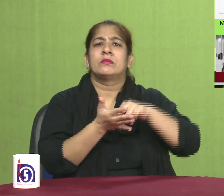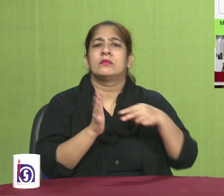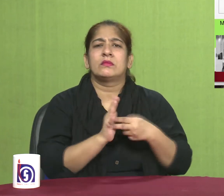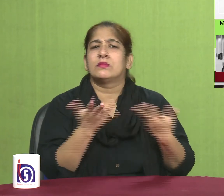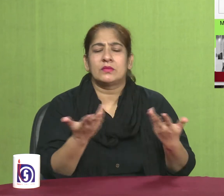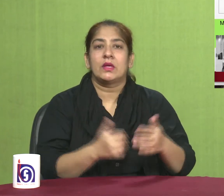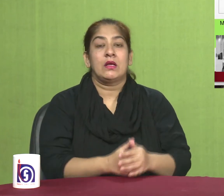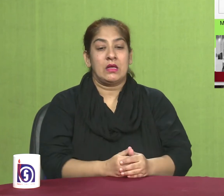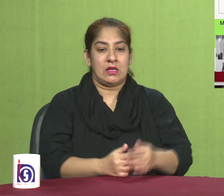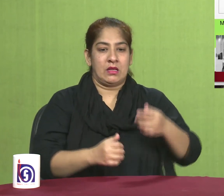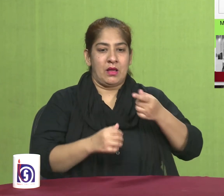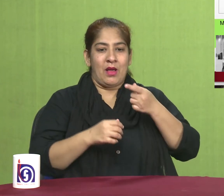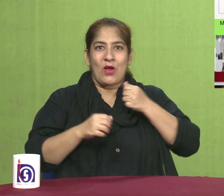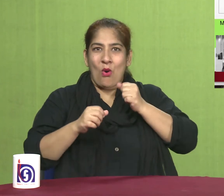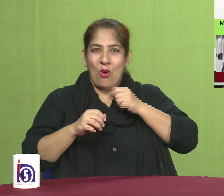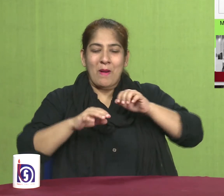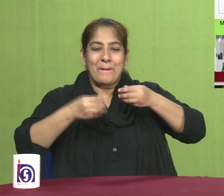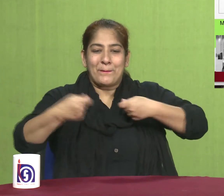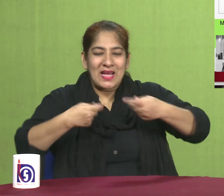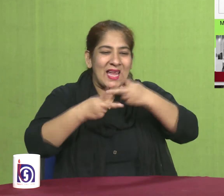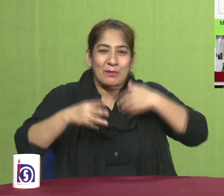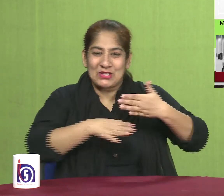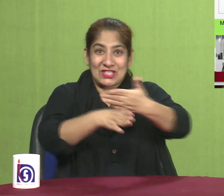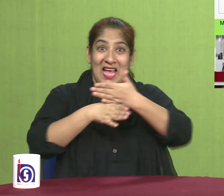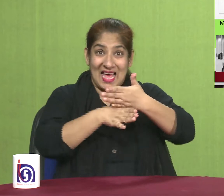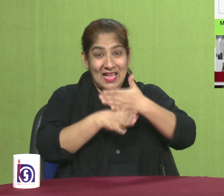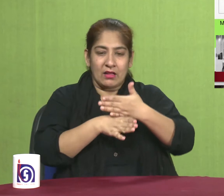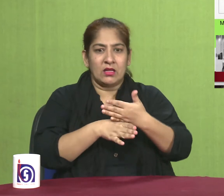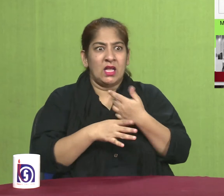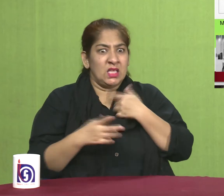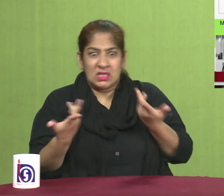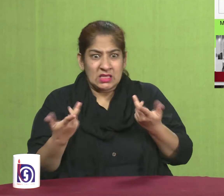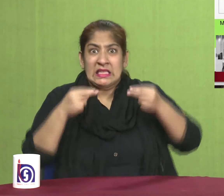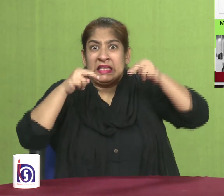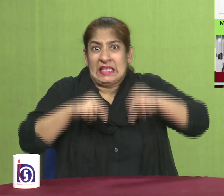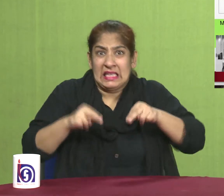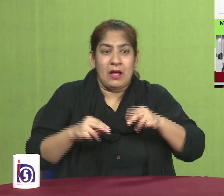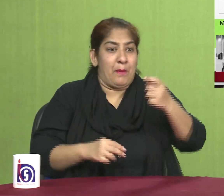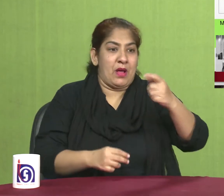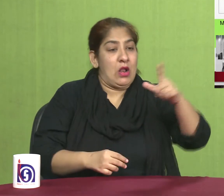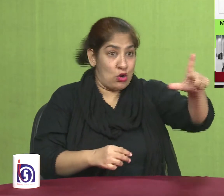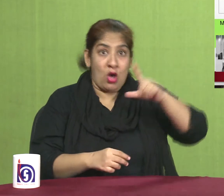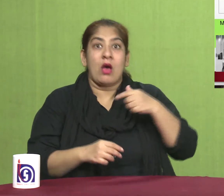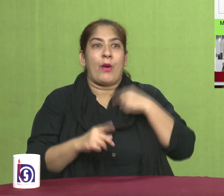goods, the second one is shares. For any business, when there are different partners